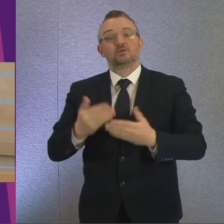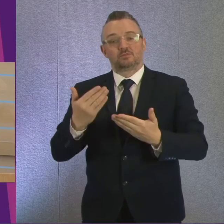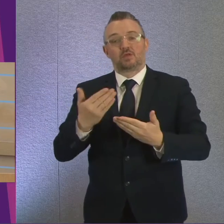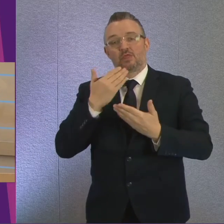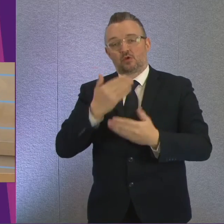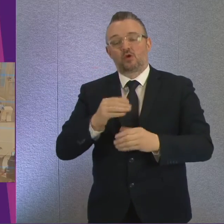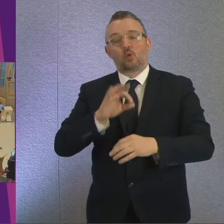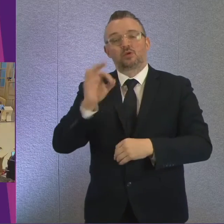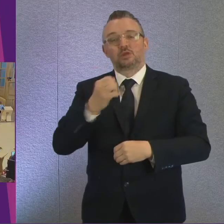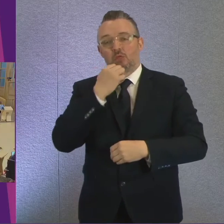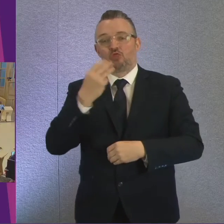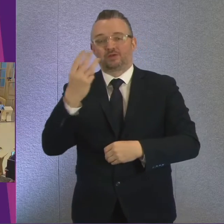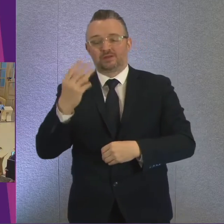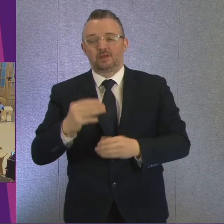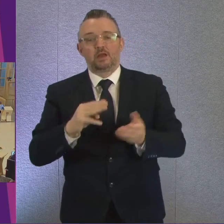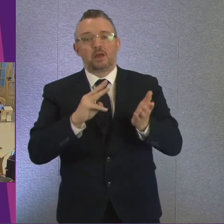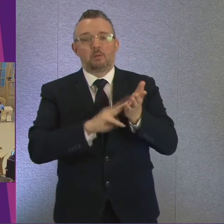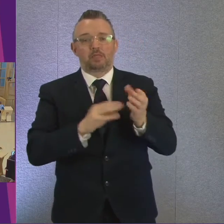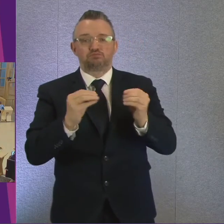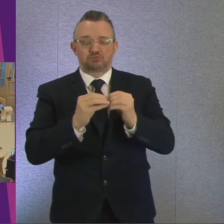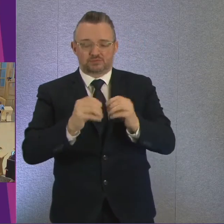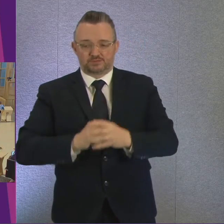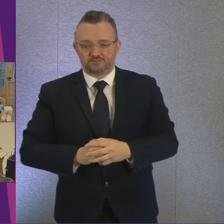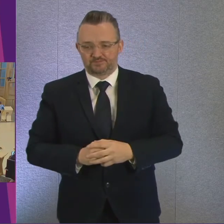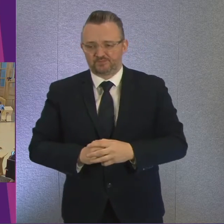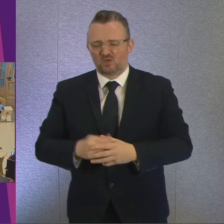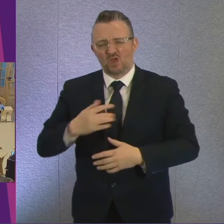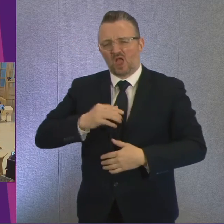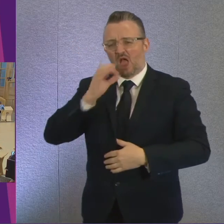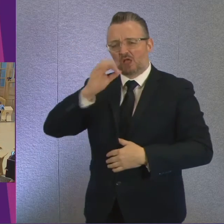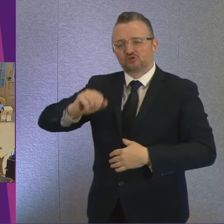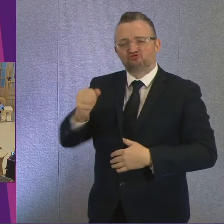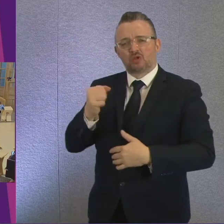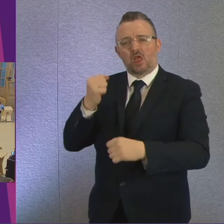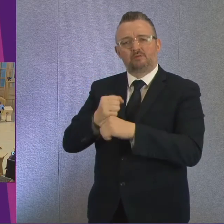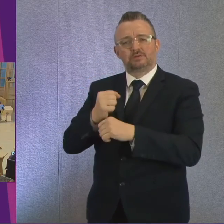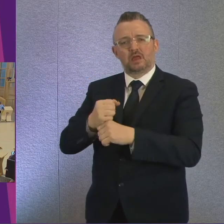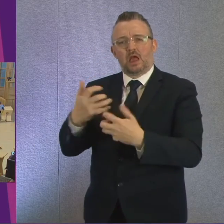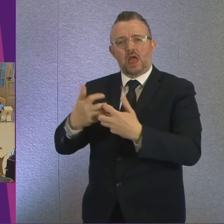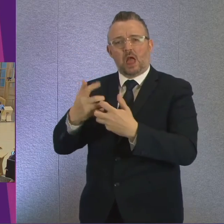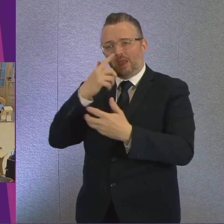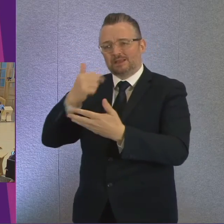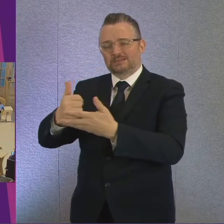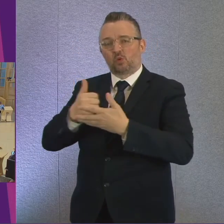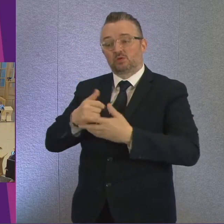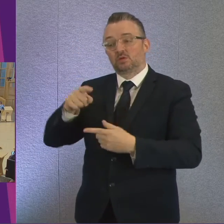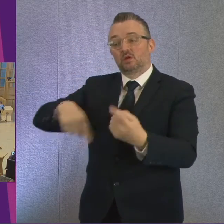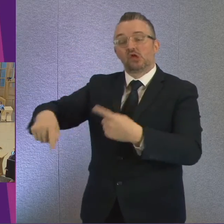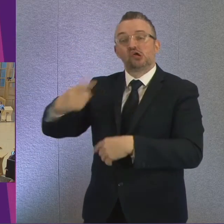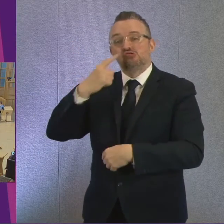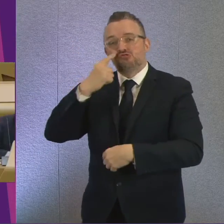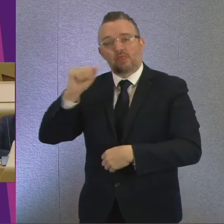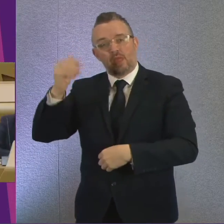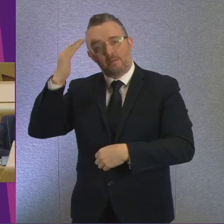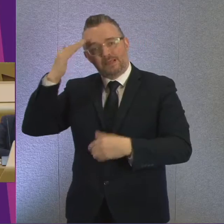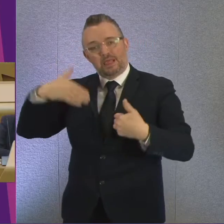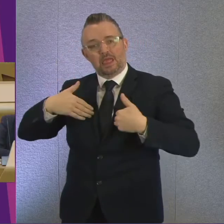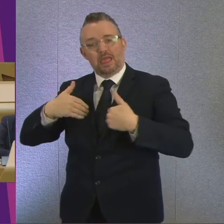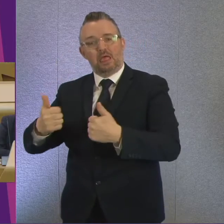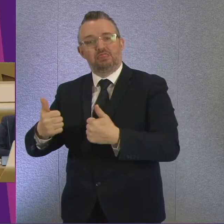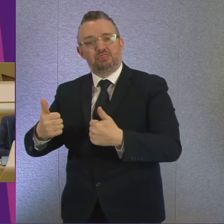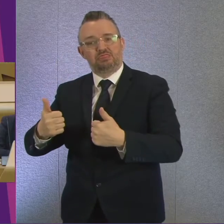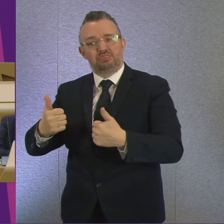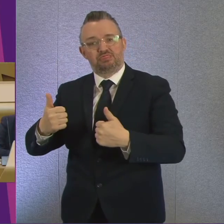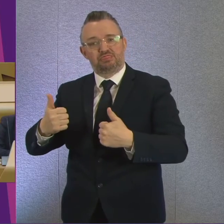Briggs. So to ask the Scottish Government what steps are being taken to support young people's mental well-being during the COVID-19